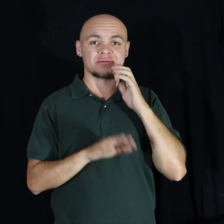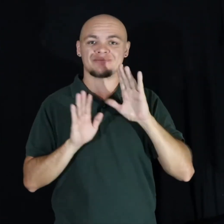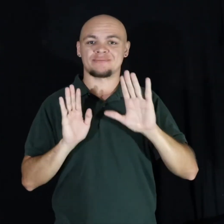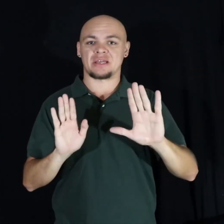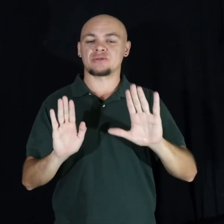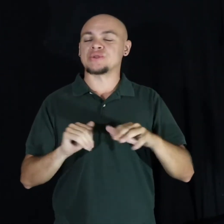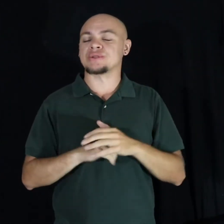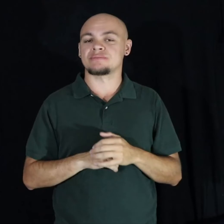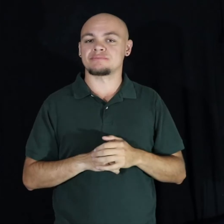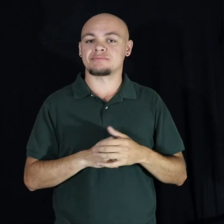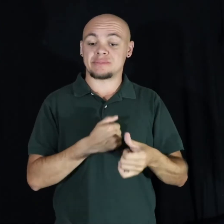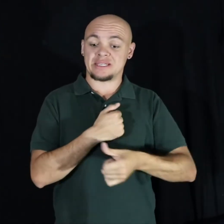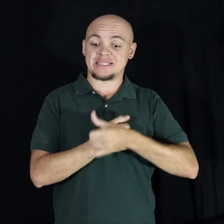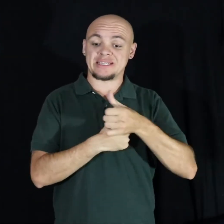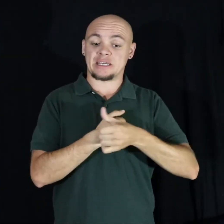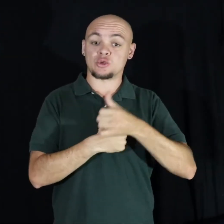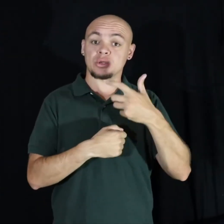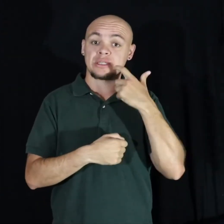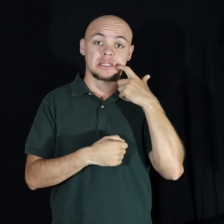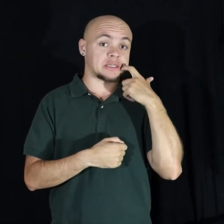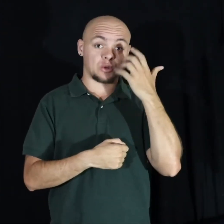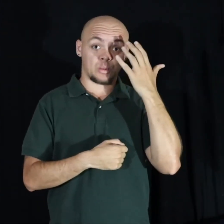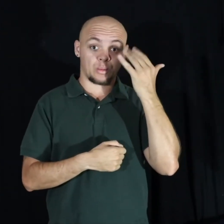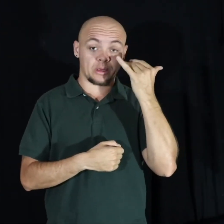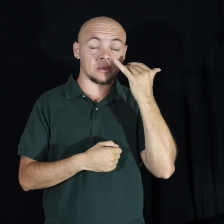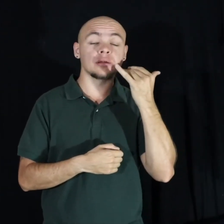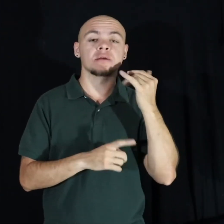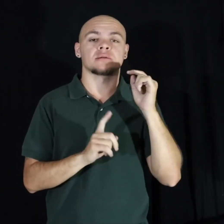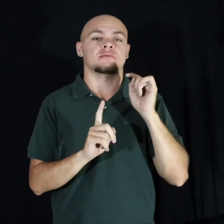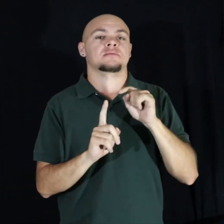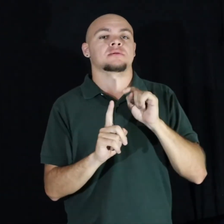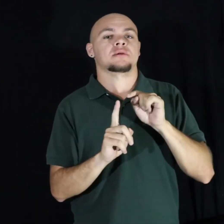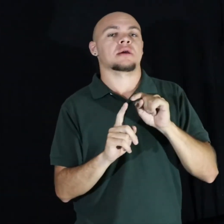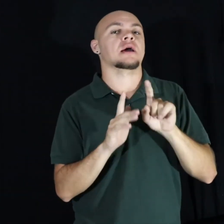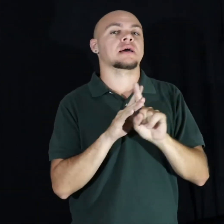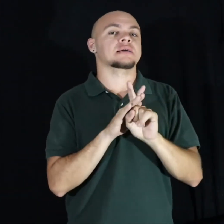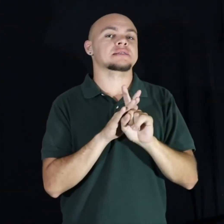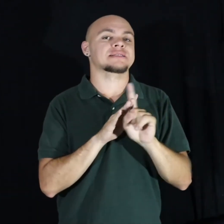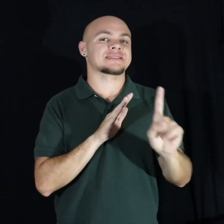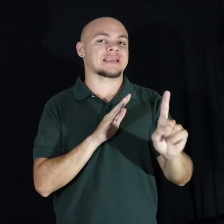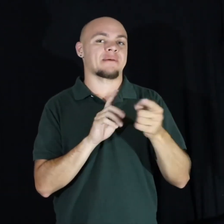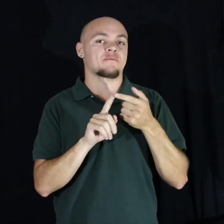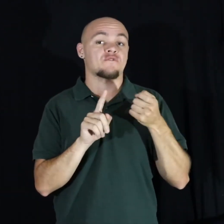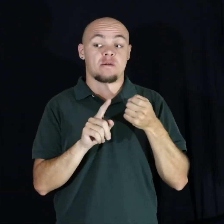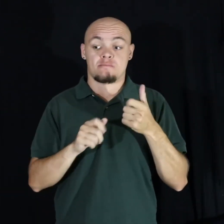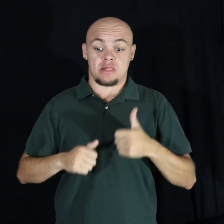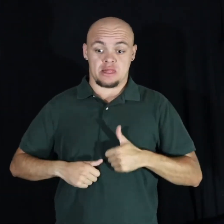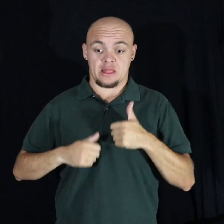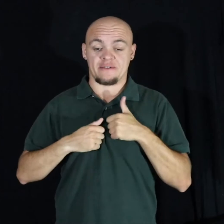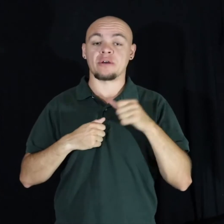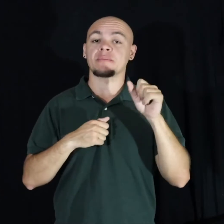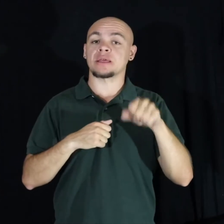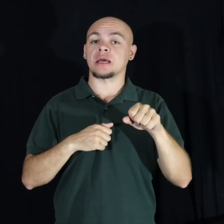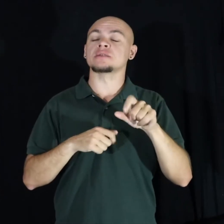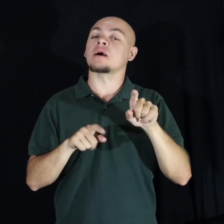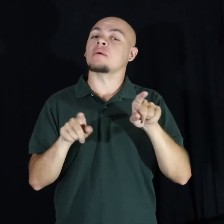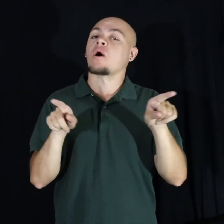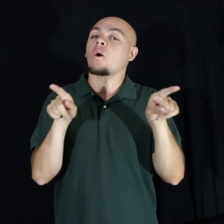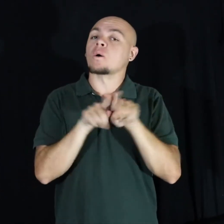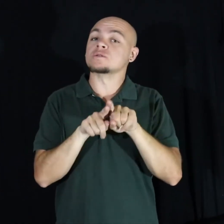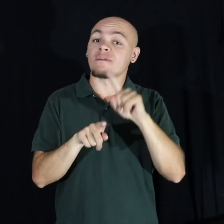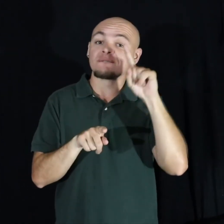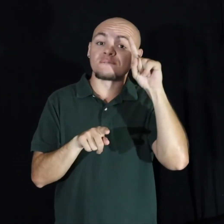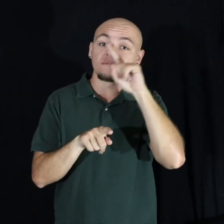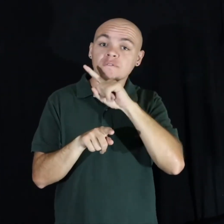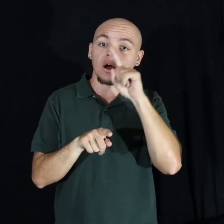And this is a dangerous addiction because it gives us an escape from reality, but also a false sense of approval. And